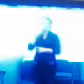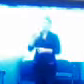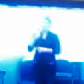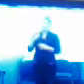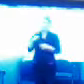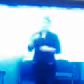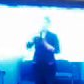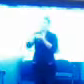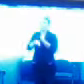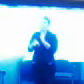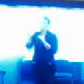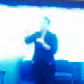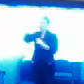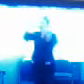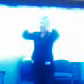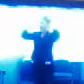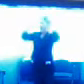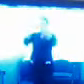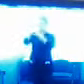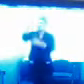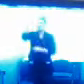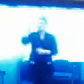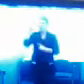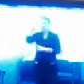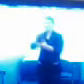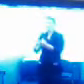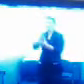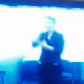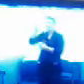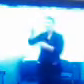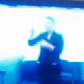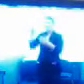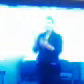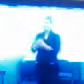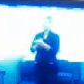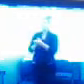I'm originally from Norway, and that's where a lot of my knowledge is from.